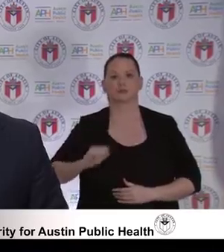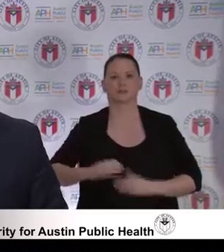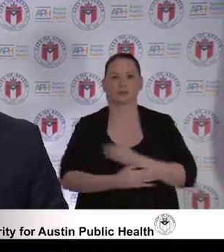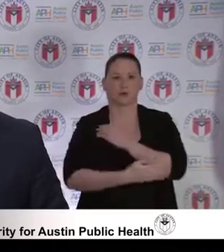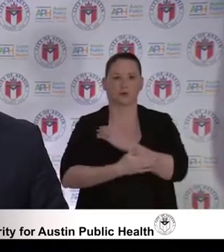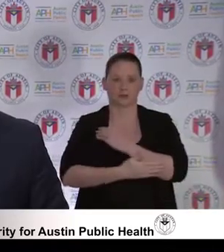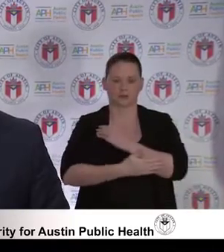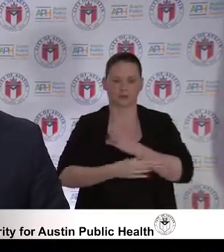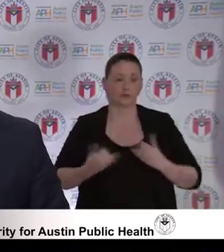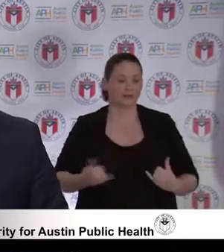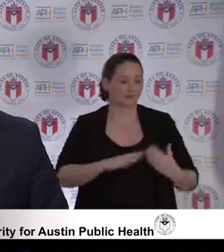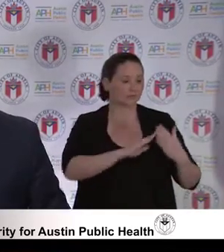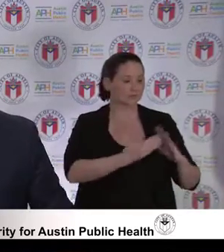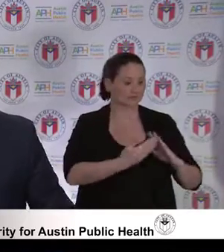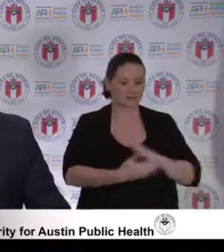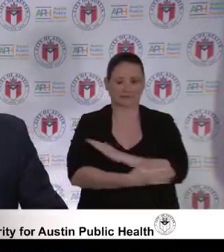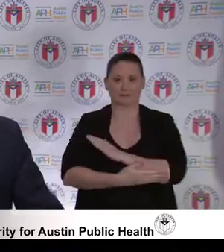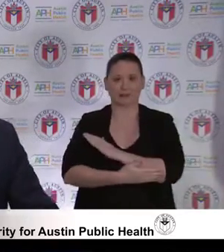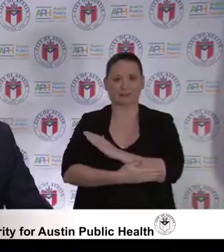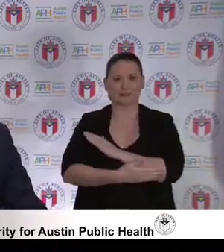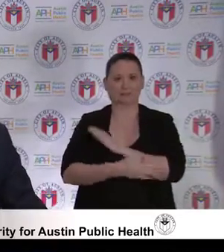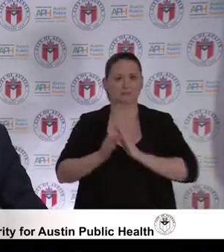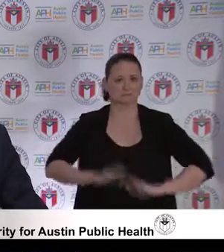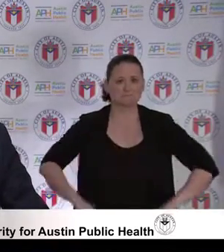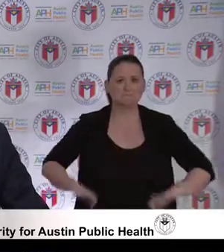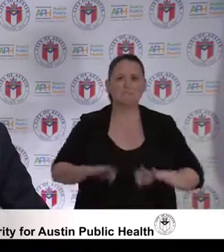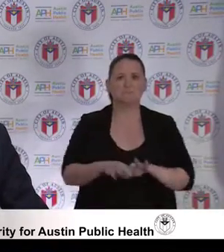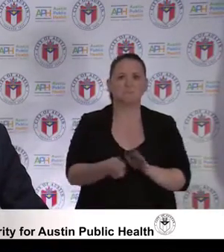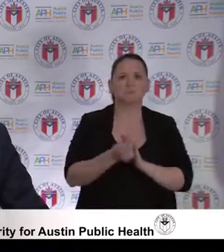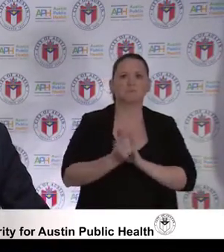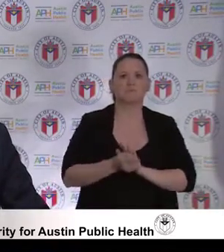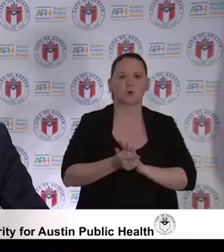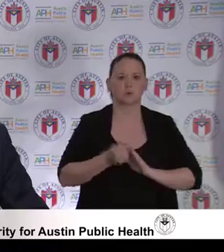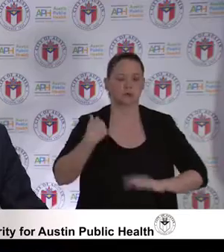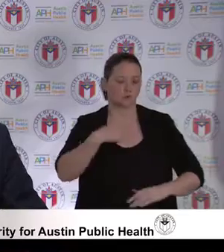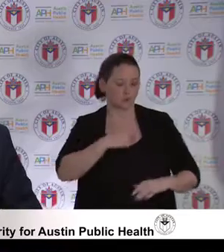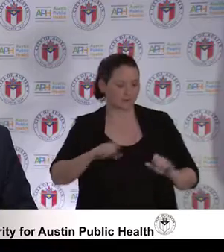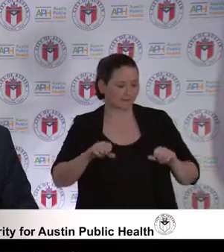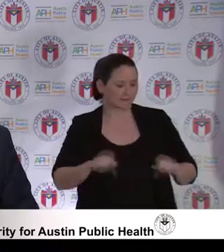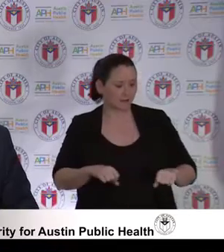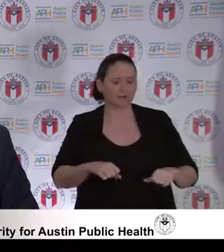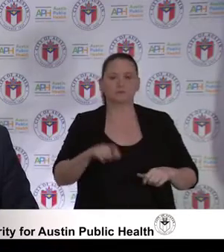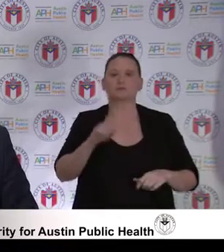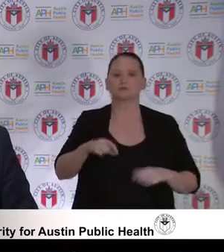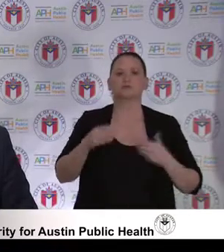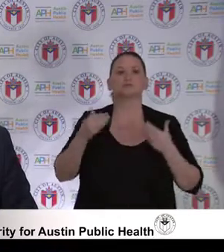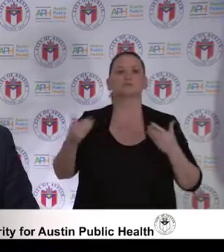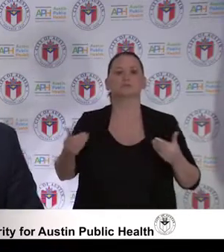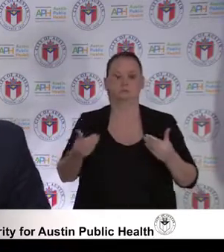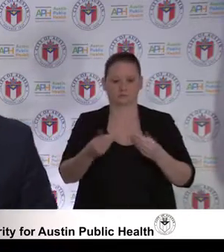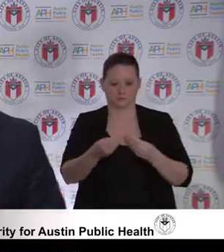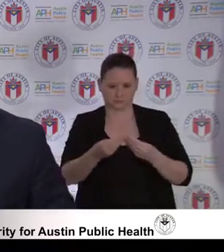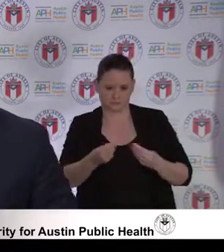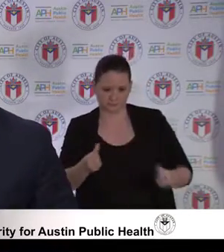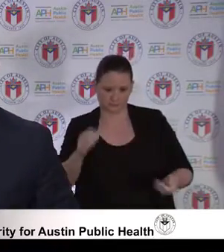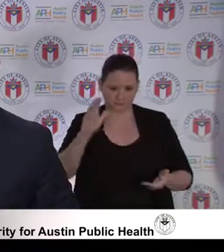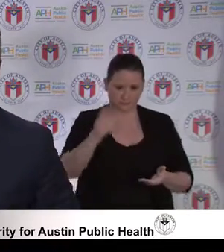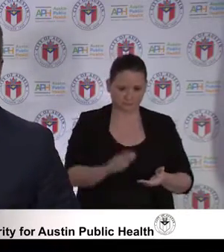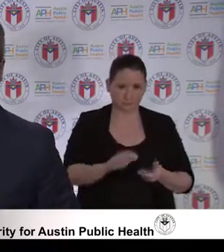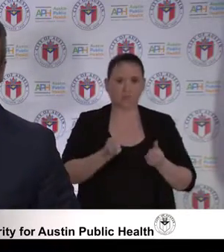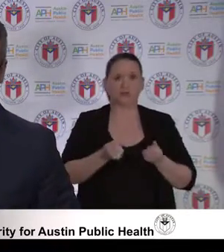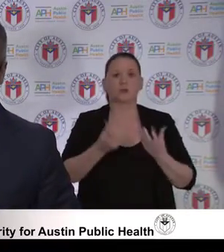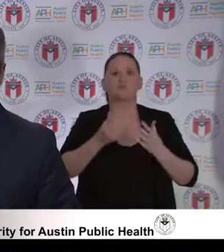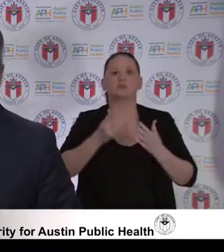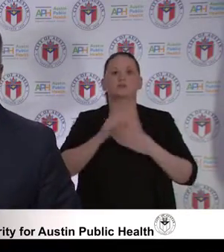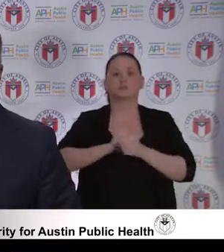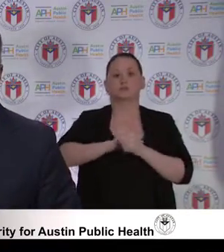at a critical point in time where we can and should take further steps to mitigate community spread of